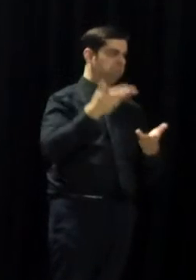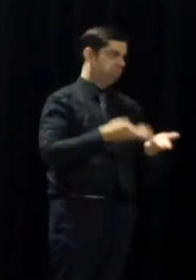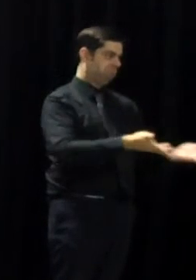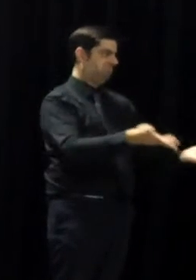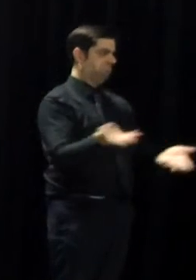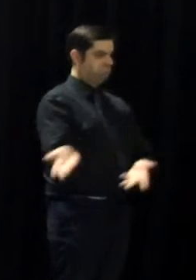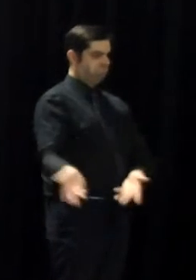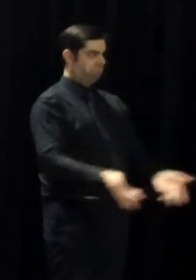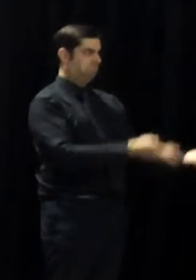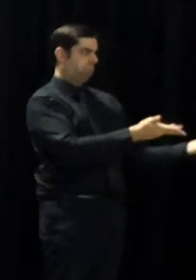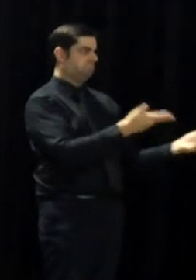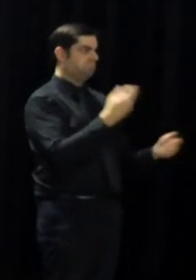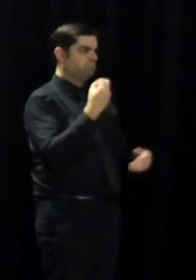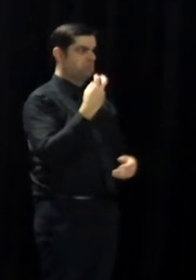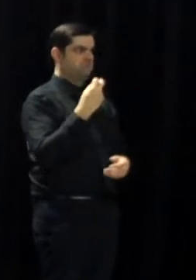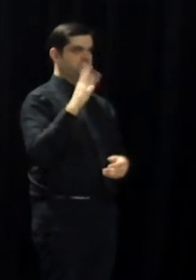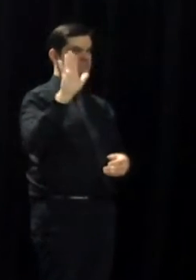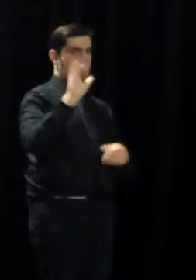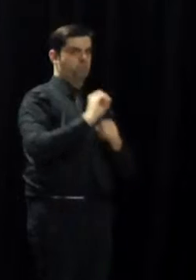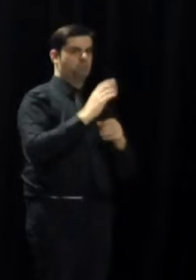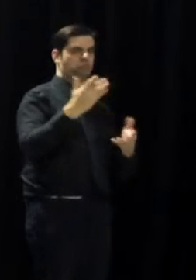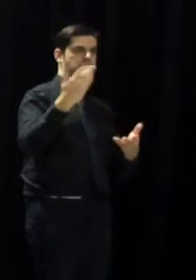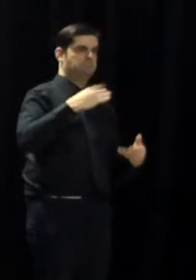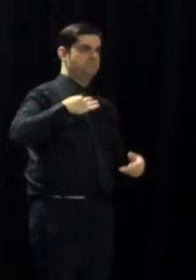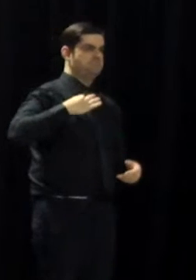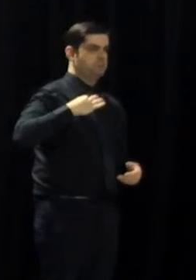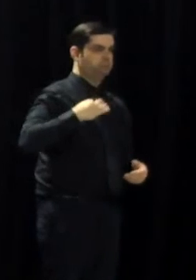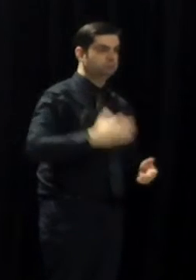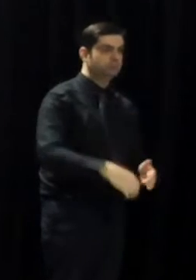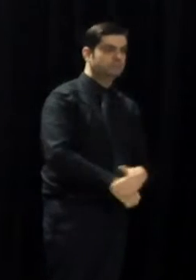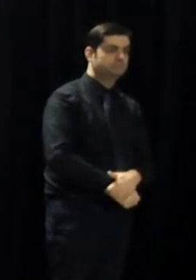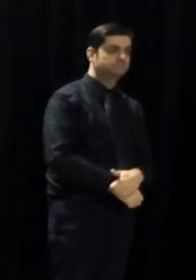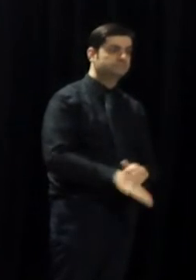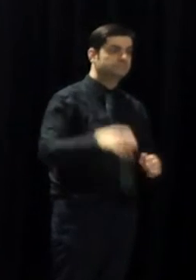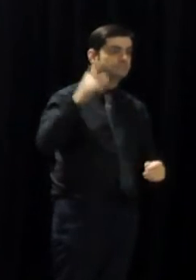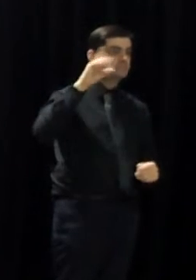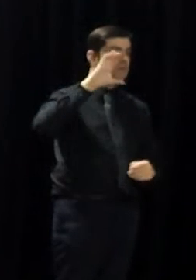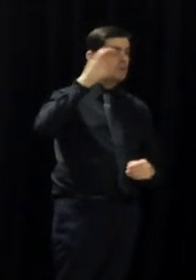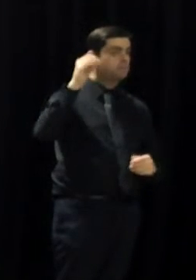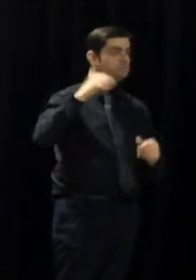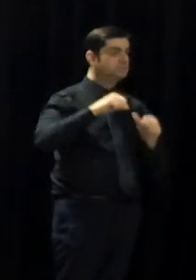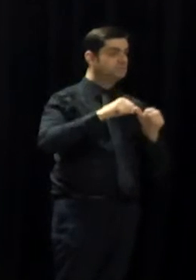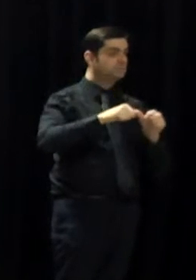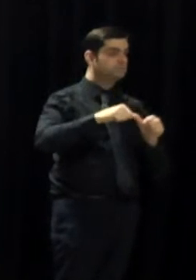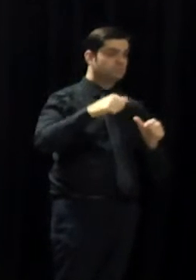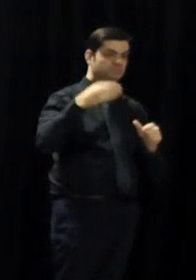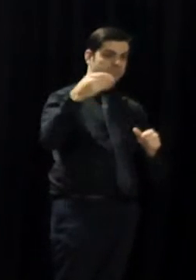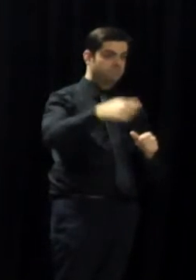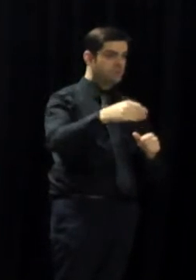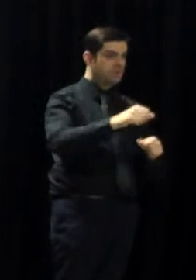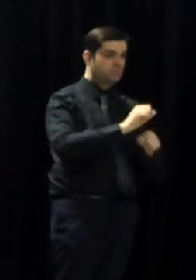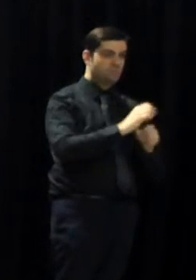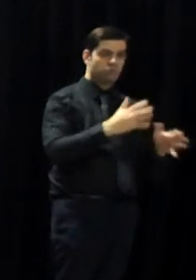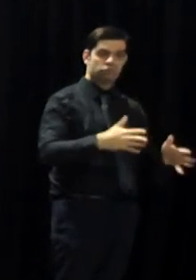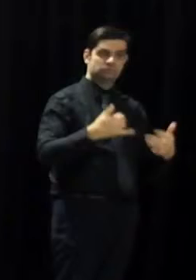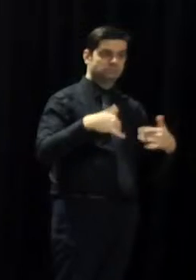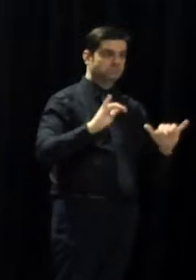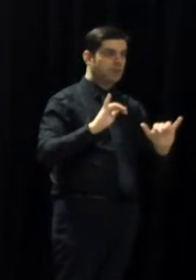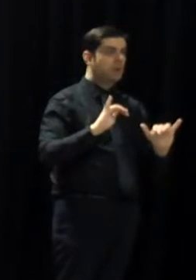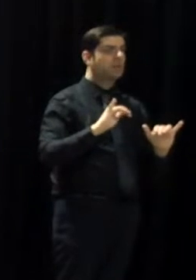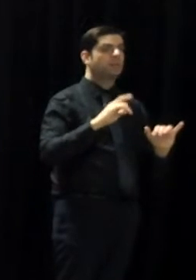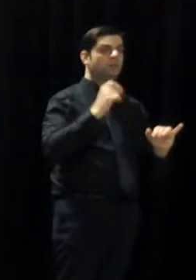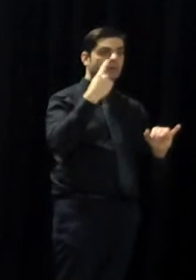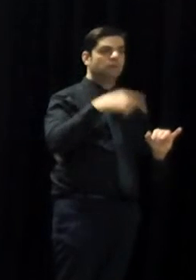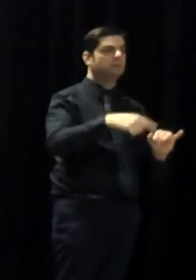for them still on their dime. These employees will help our teams. Again, we're